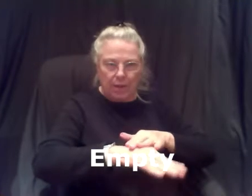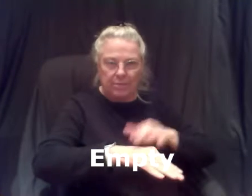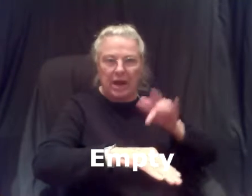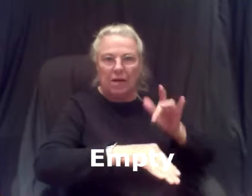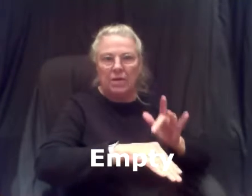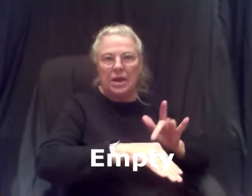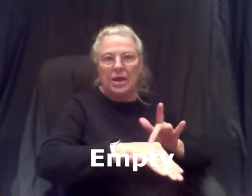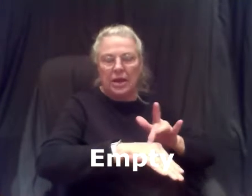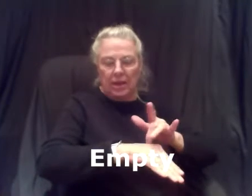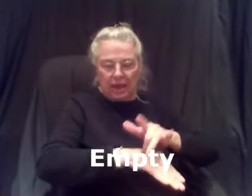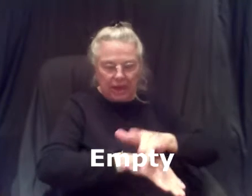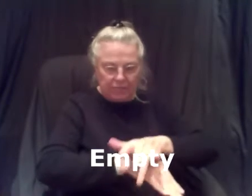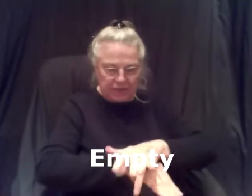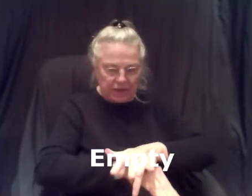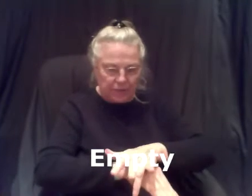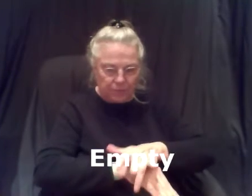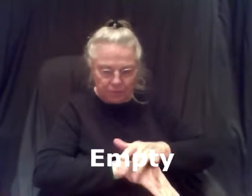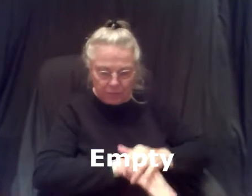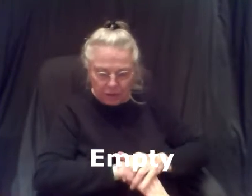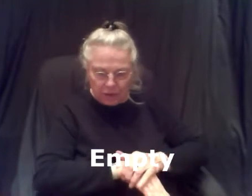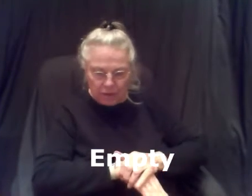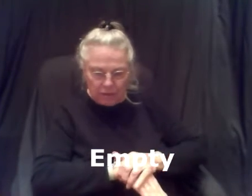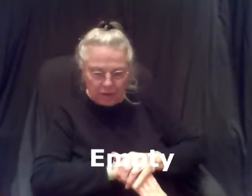down. Empty.